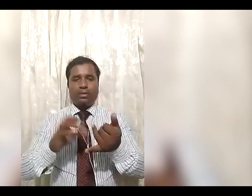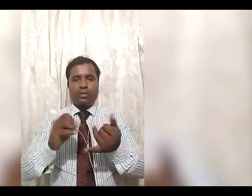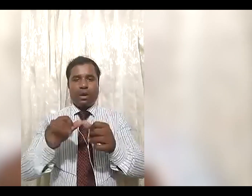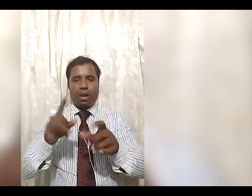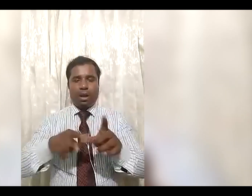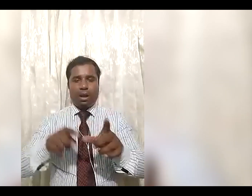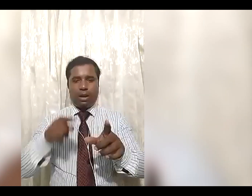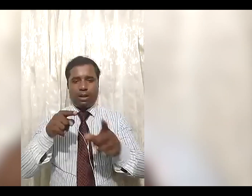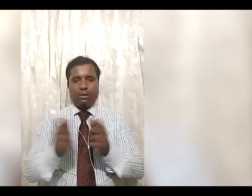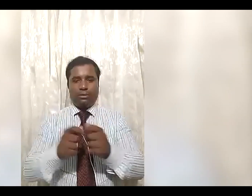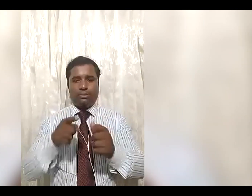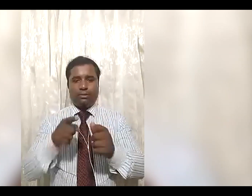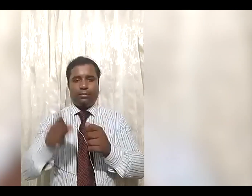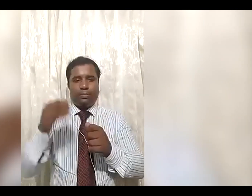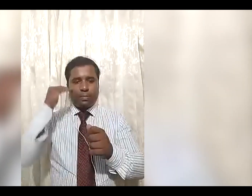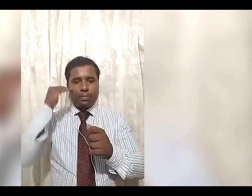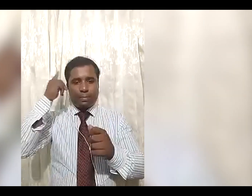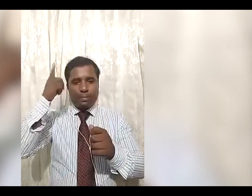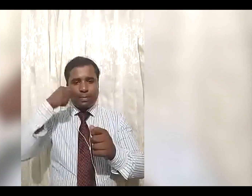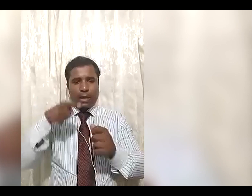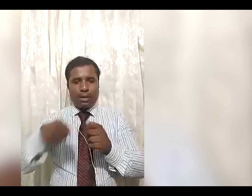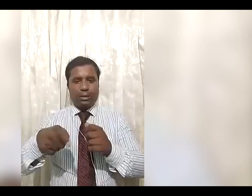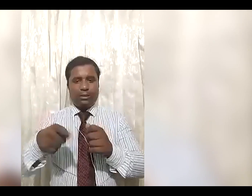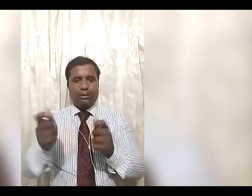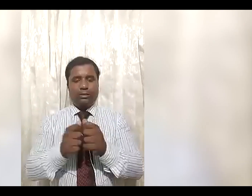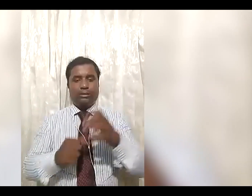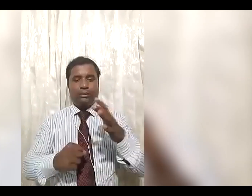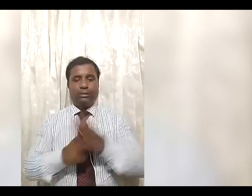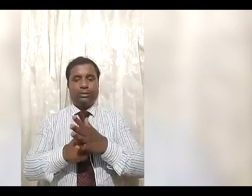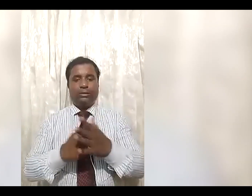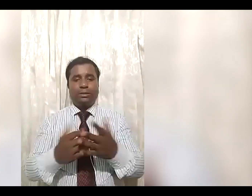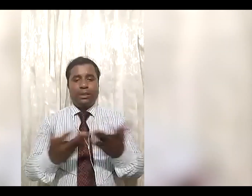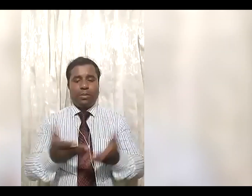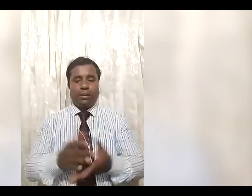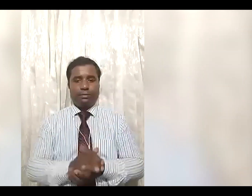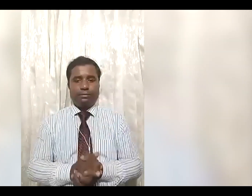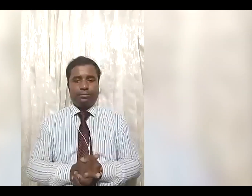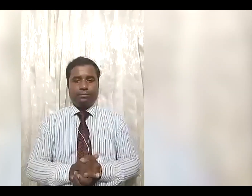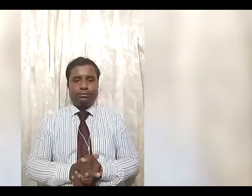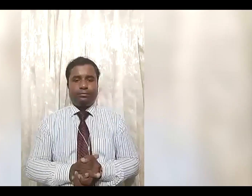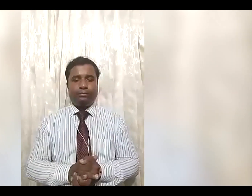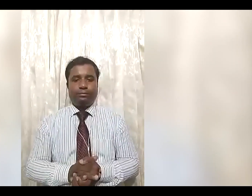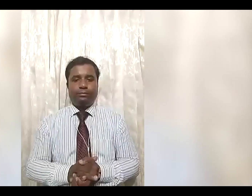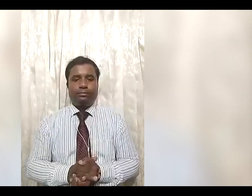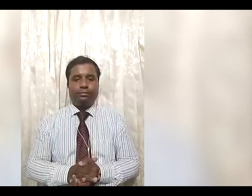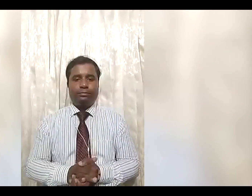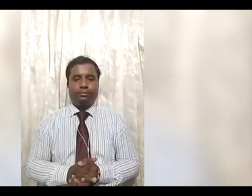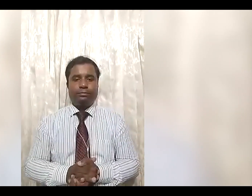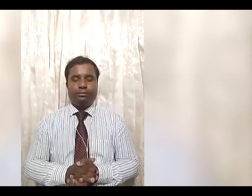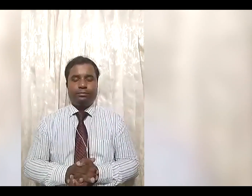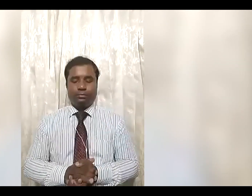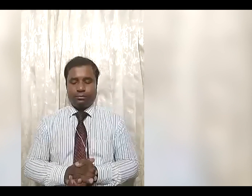So people with psychosocial disabilities are not excluded explicitly. There's nothing that says specifically people with psychosocial disabilities cannot